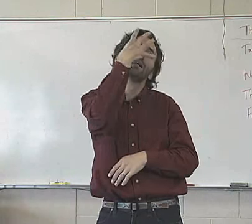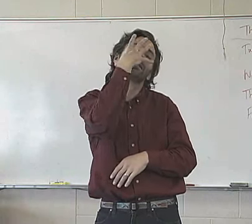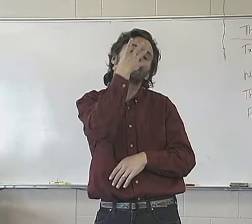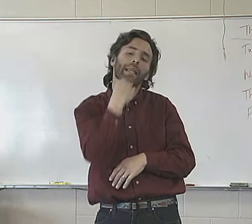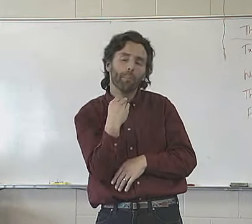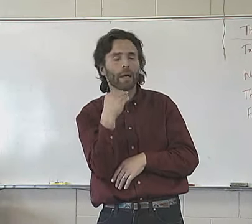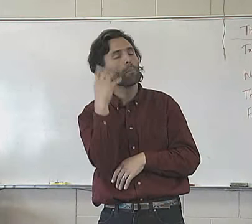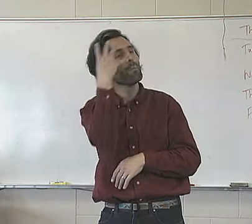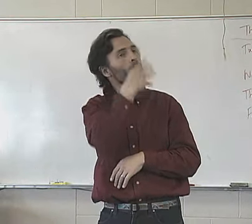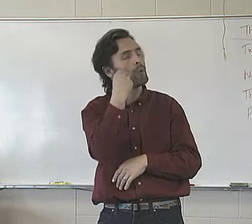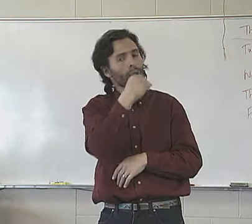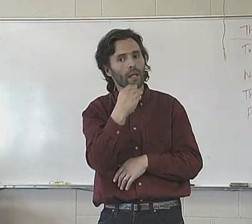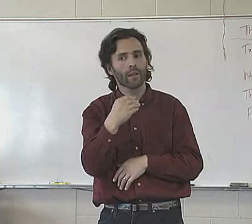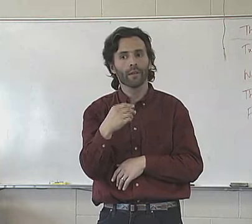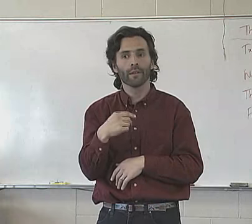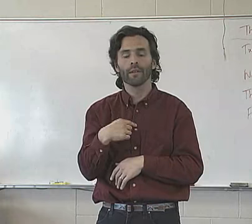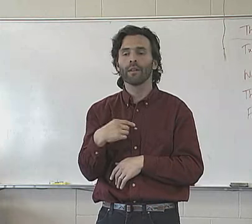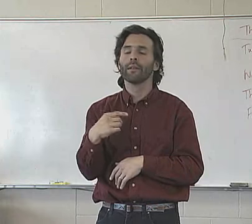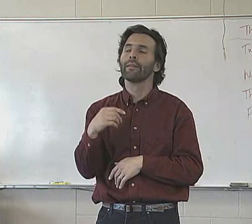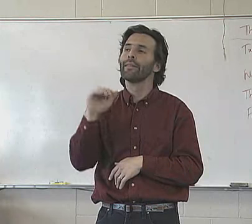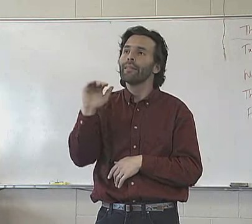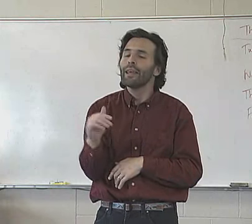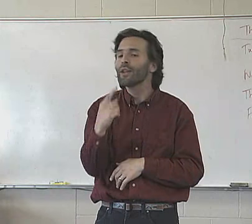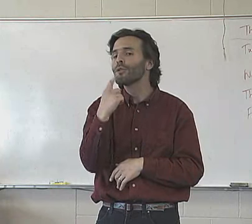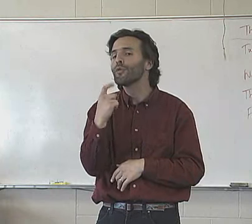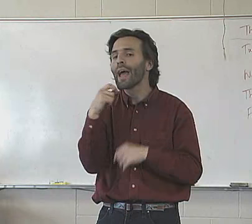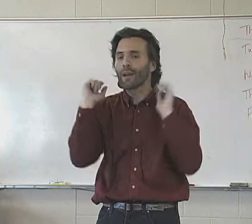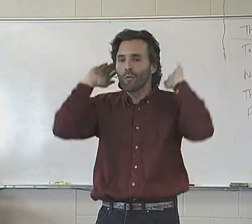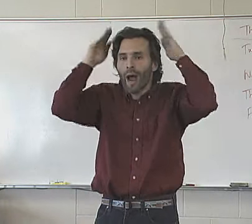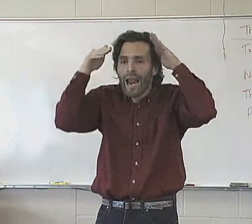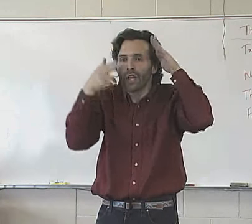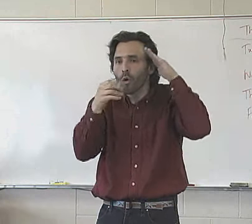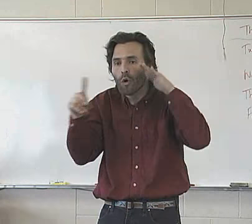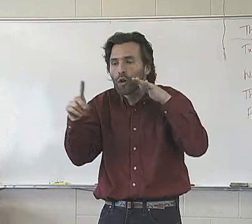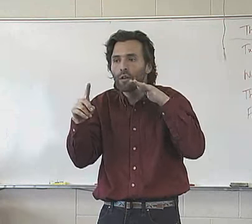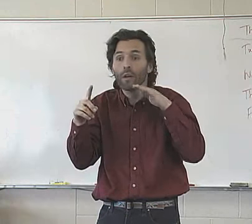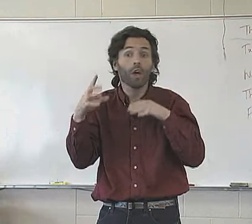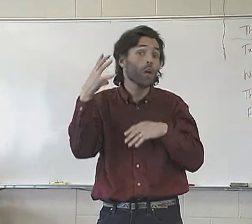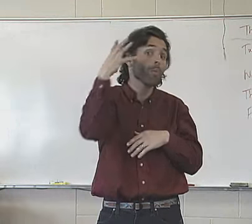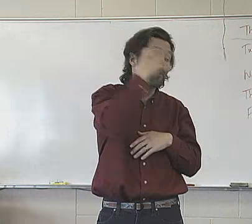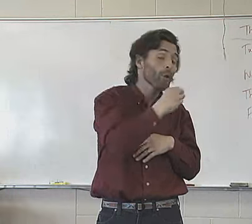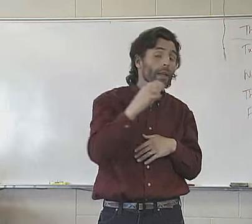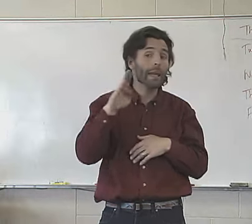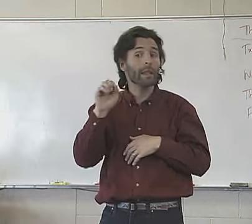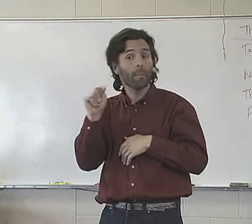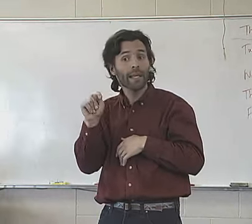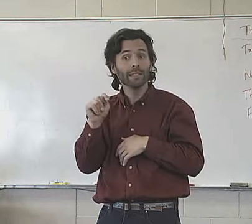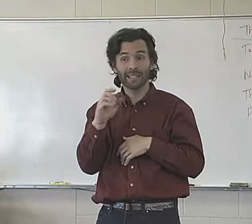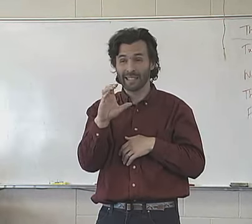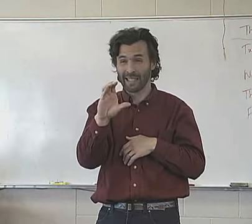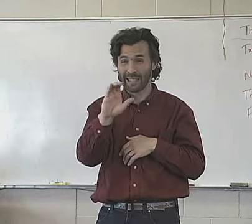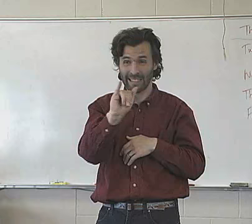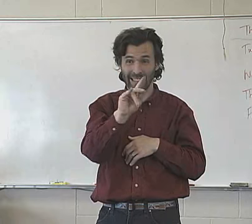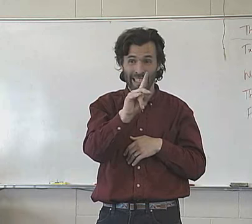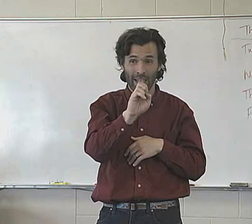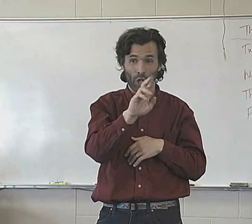Red Riding Hood, Beauty and the Beast, Cinderella, a lot of,